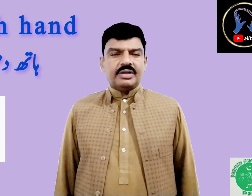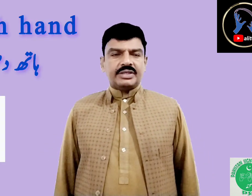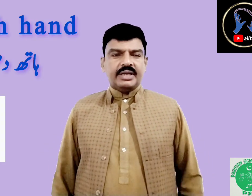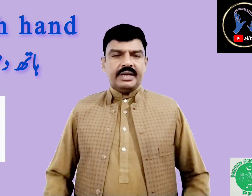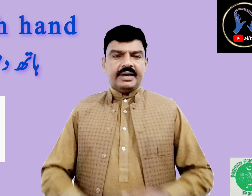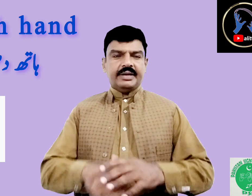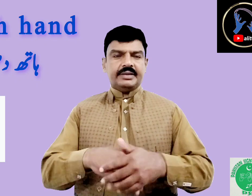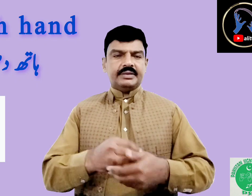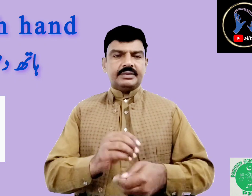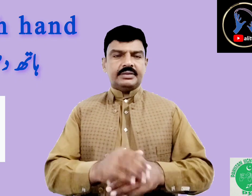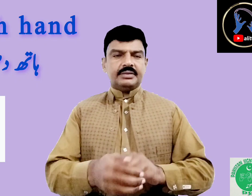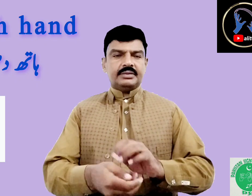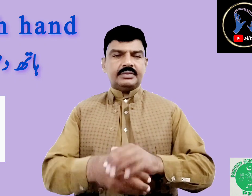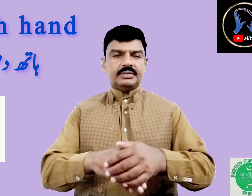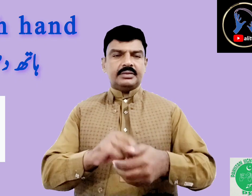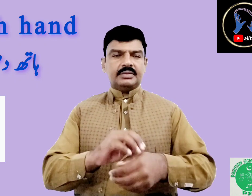wash hand